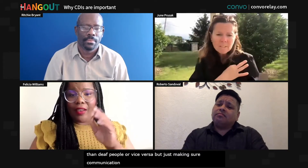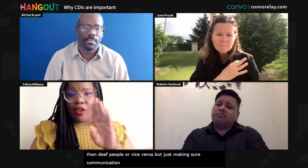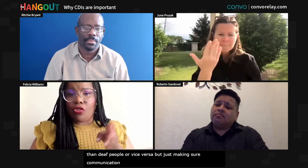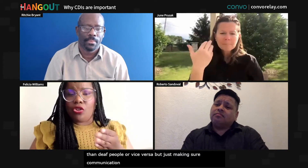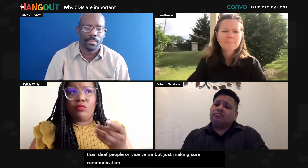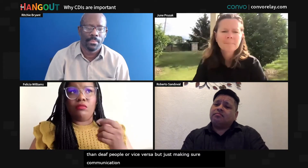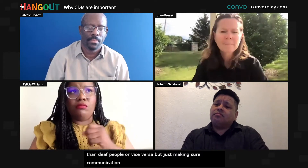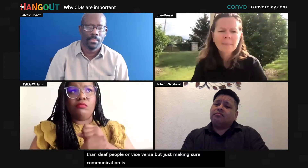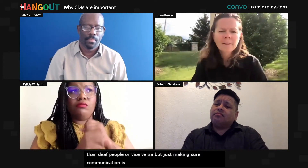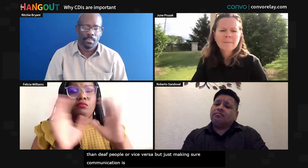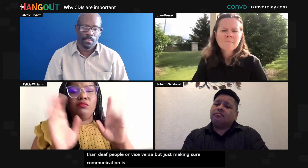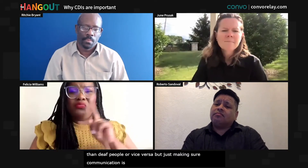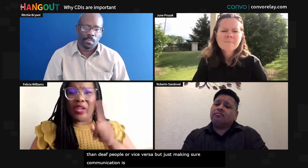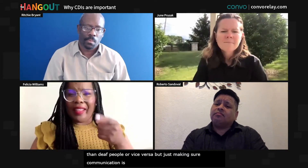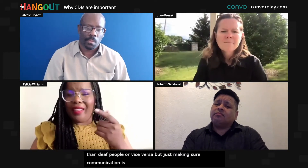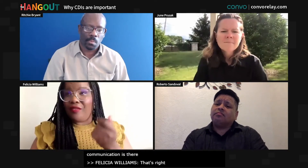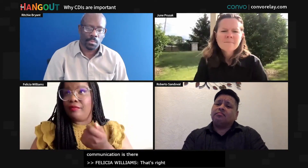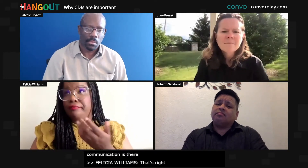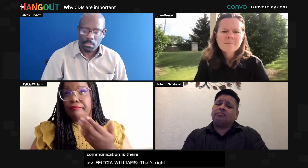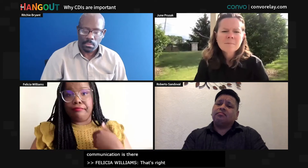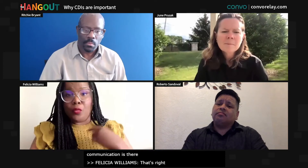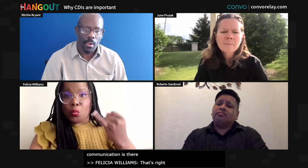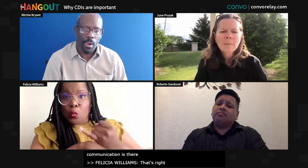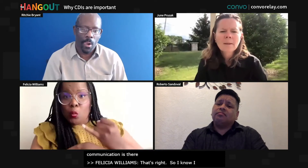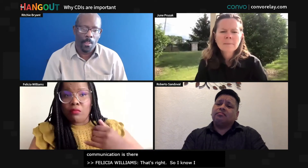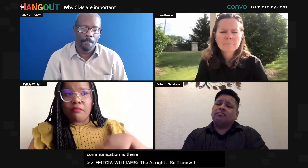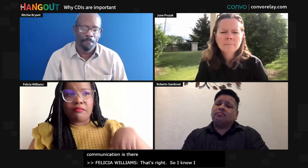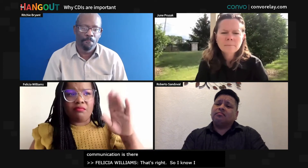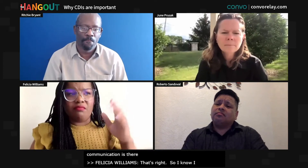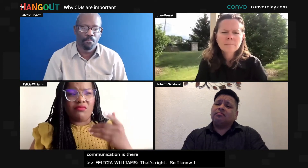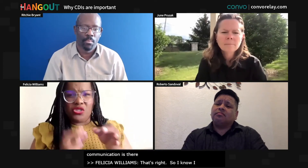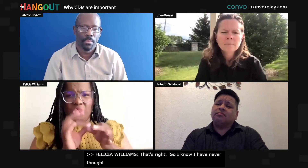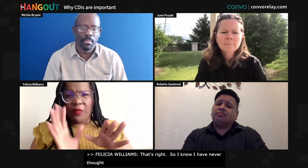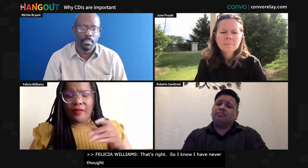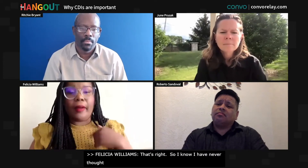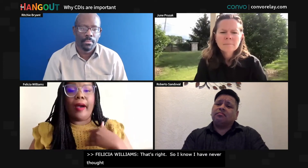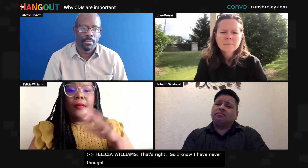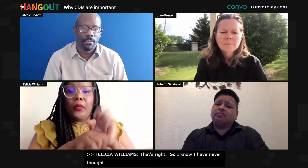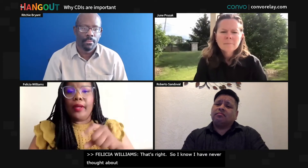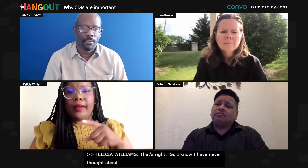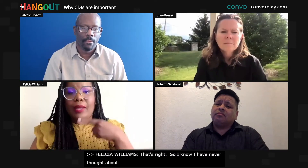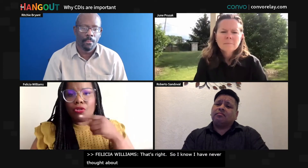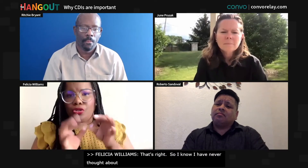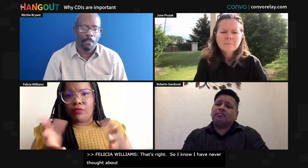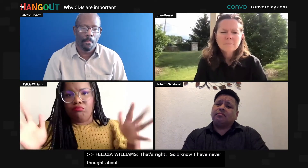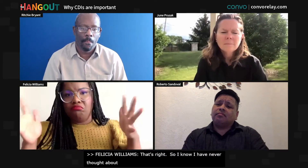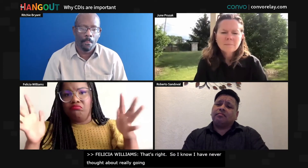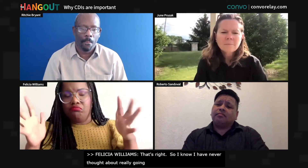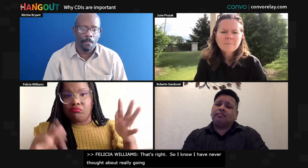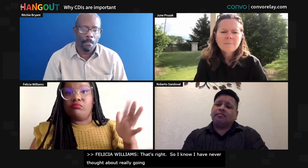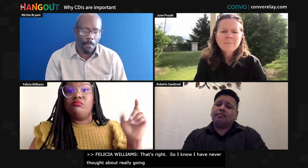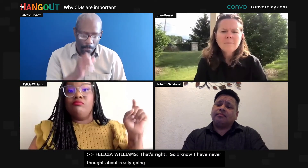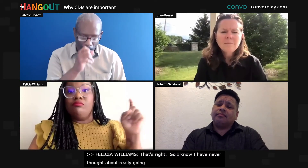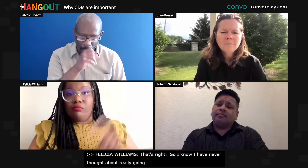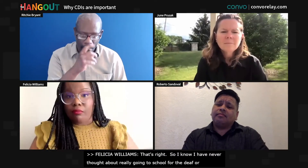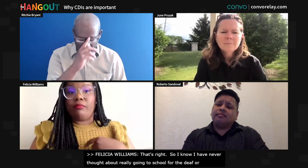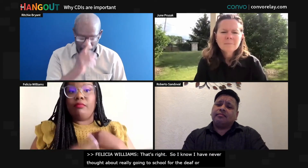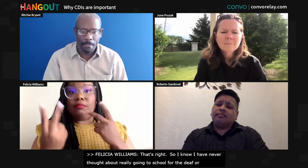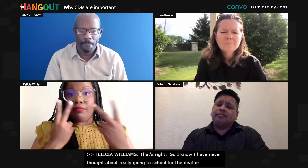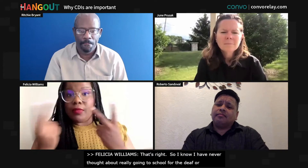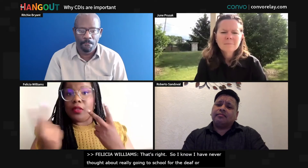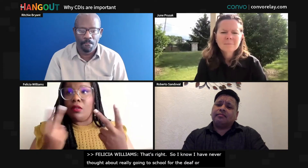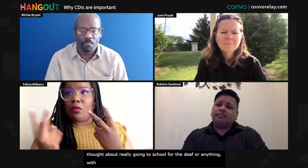is Felicia. So I know I've never thought about really, going to school for deaf and anything. With the interpreters that I've had, I've always had a